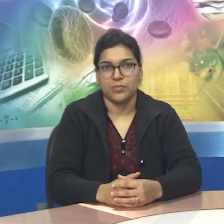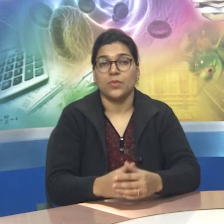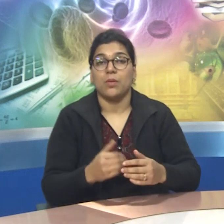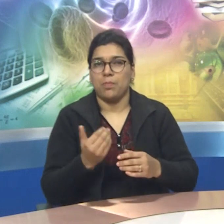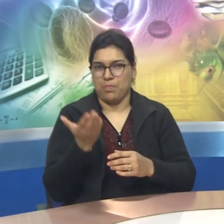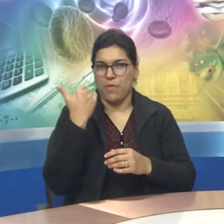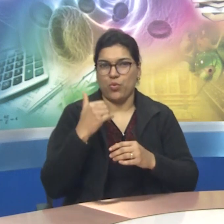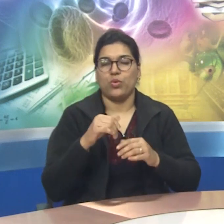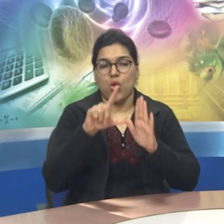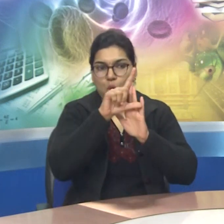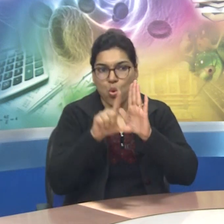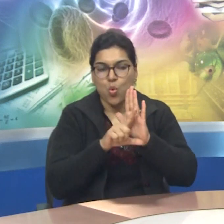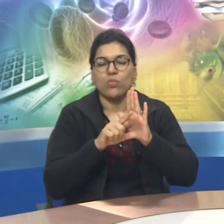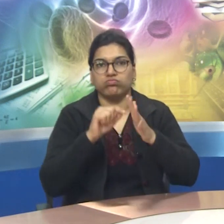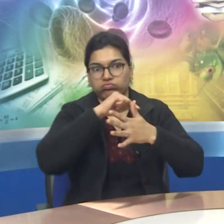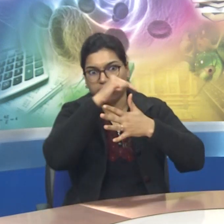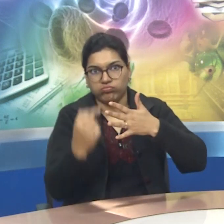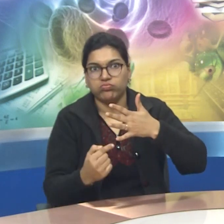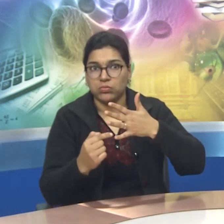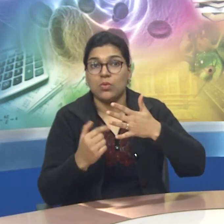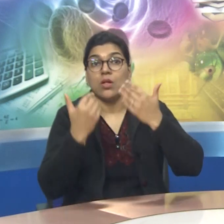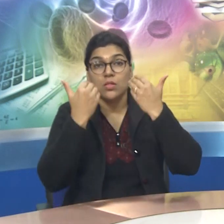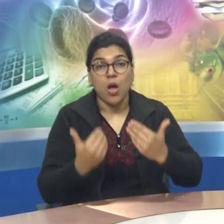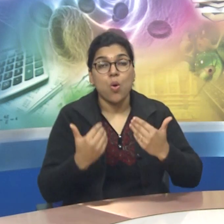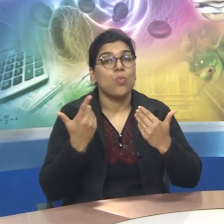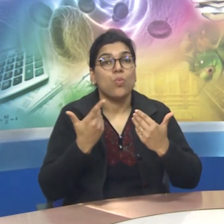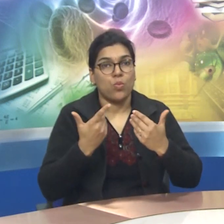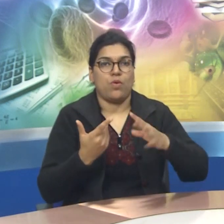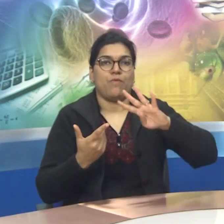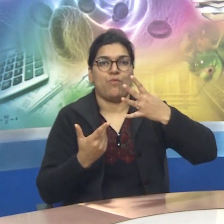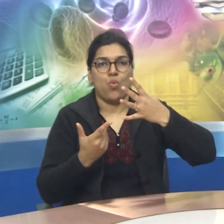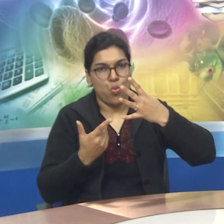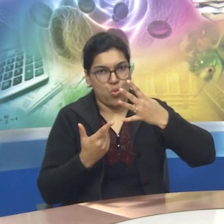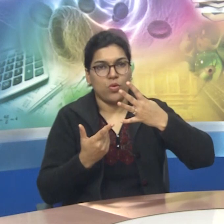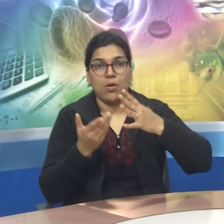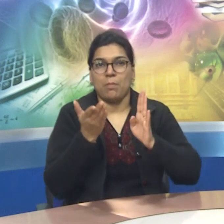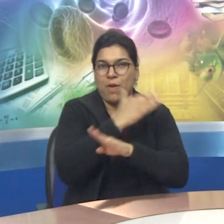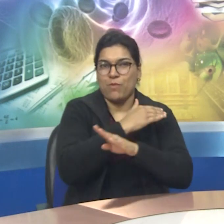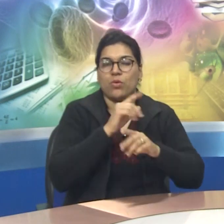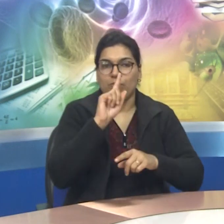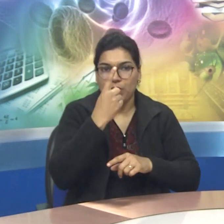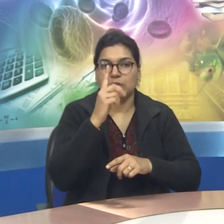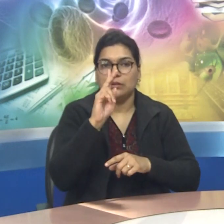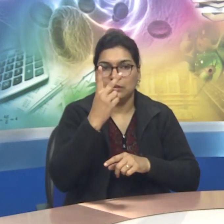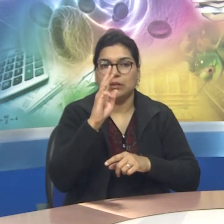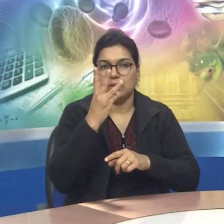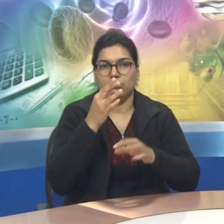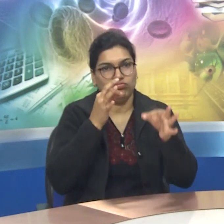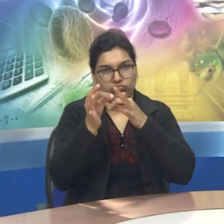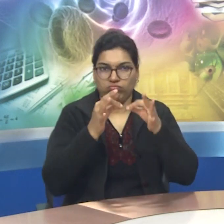Earlier we had discussed that there are basically 5 laws of library. 3 laws we